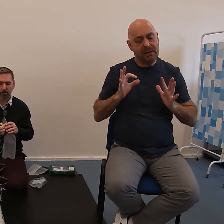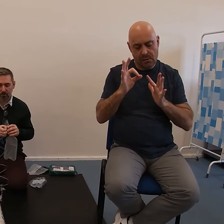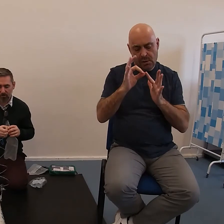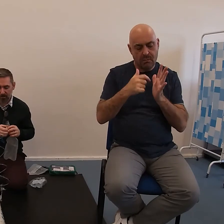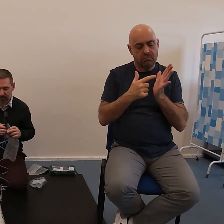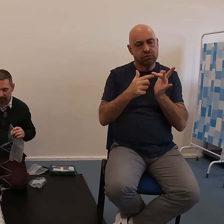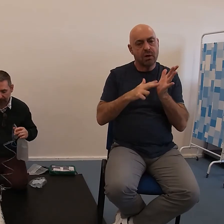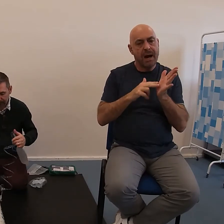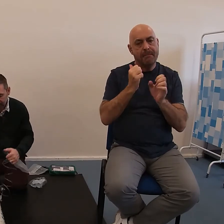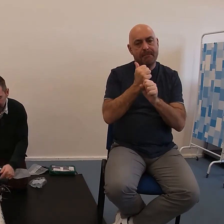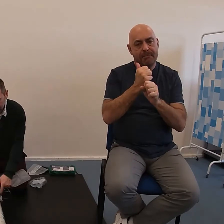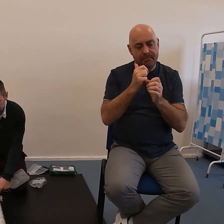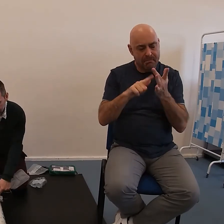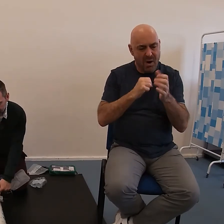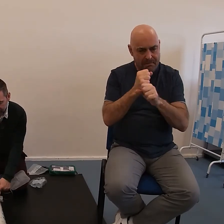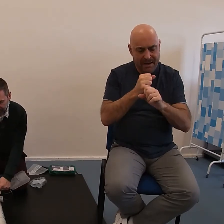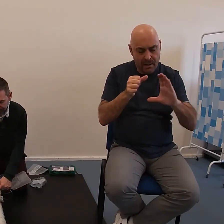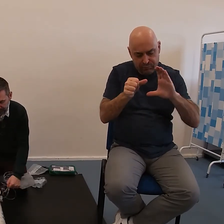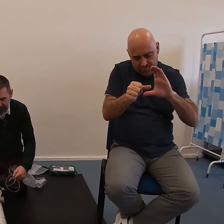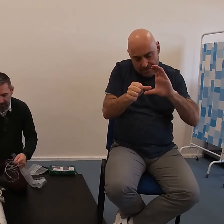prior to oxygen delivery.